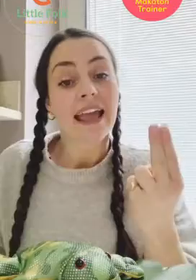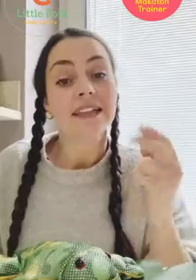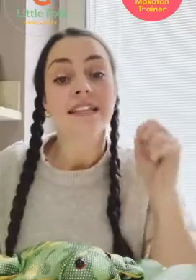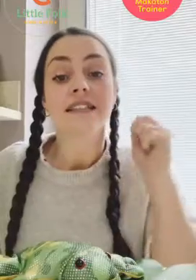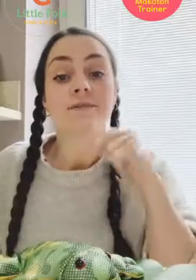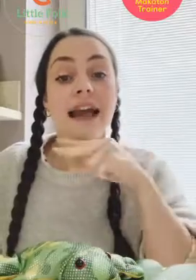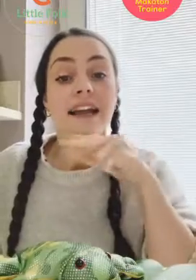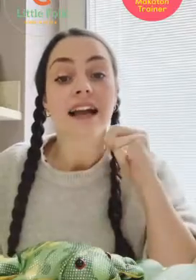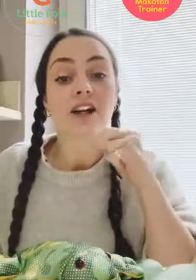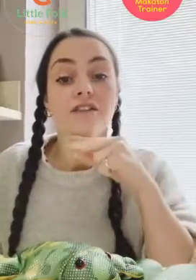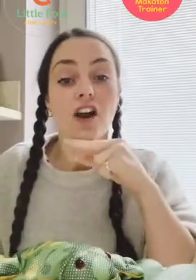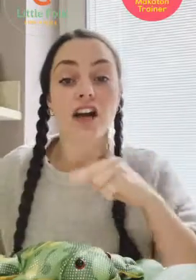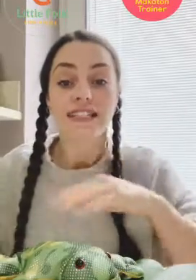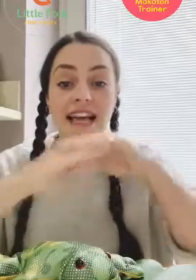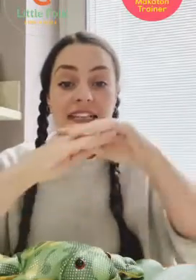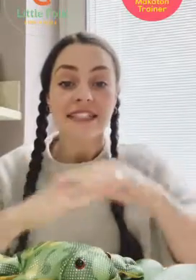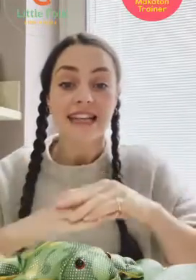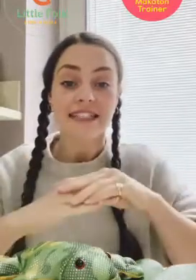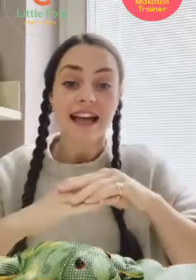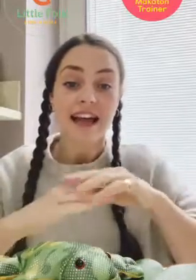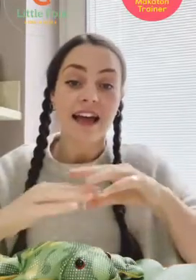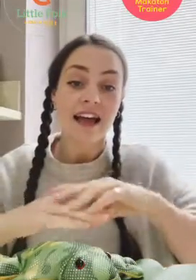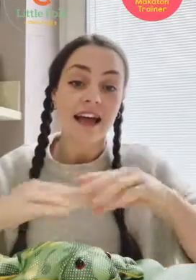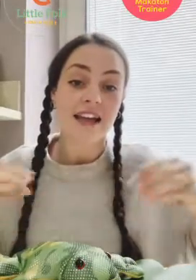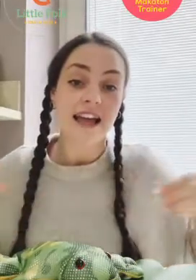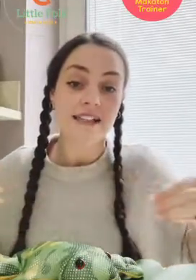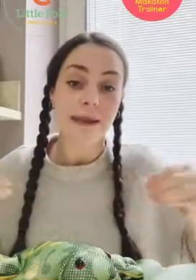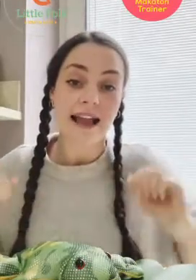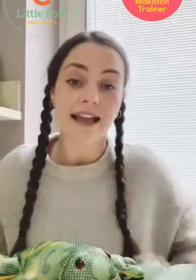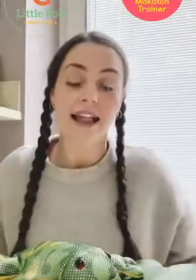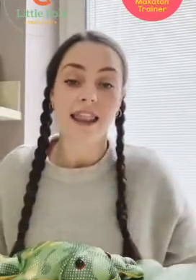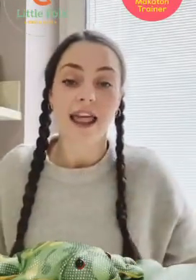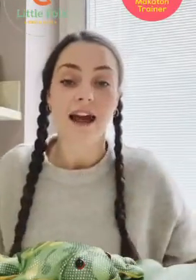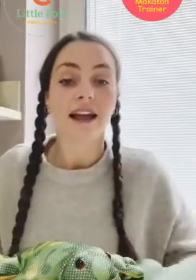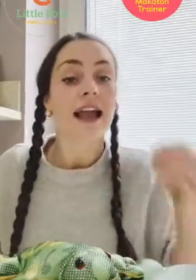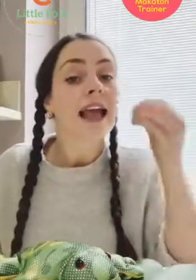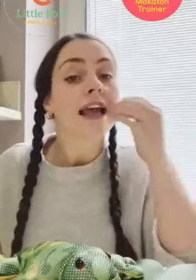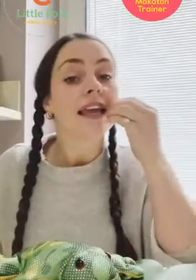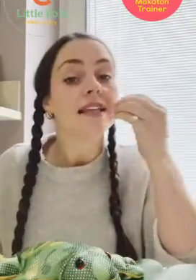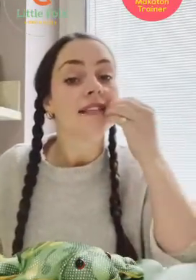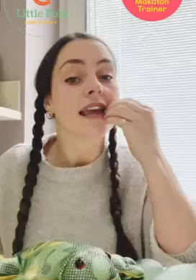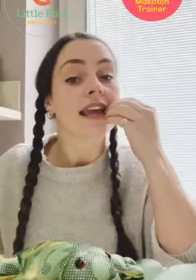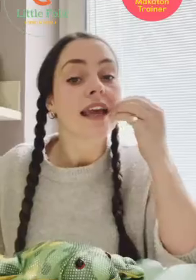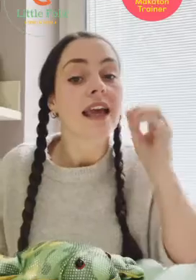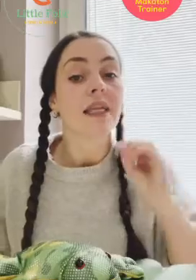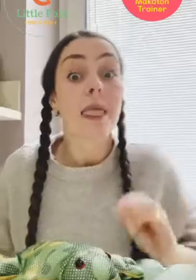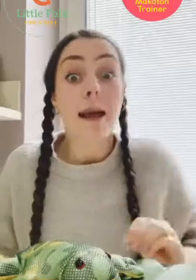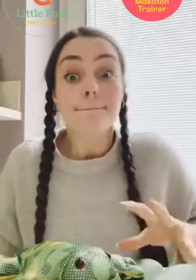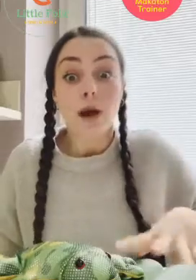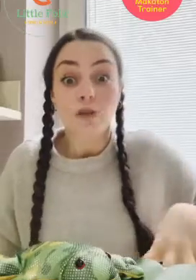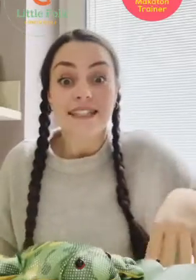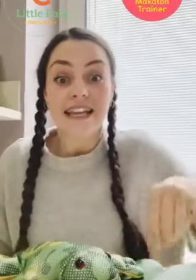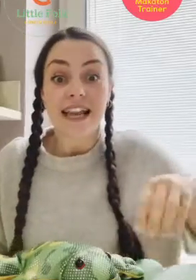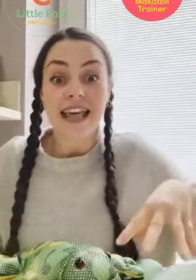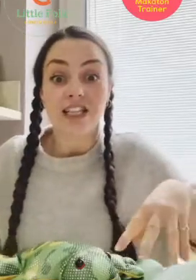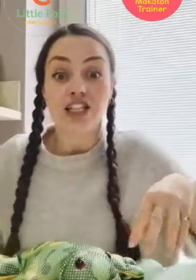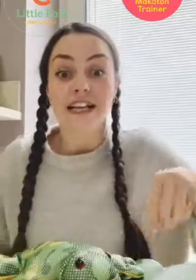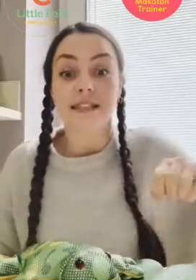little speckled frogs sat on a speckled log, eating the most delicious